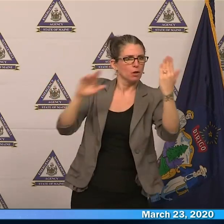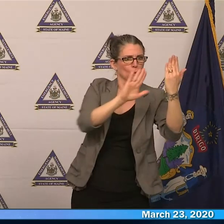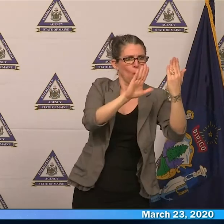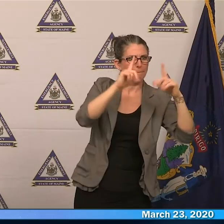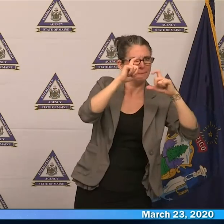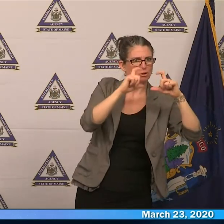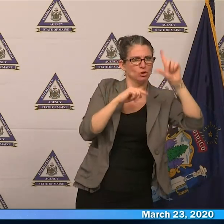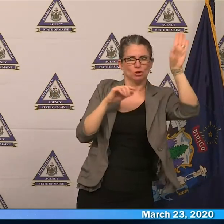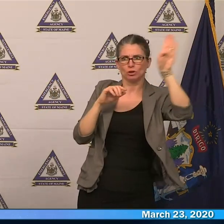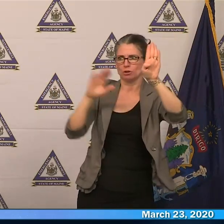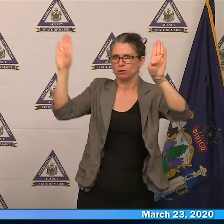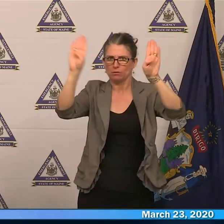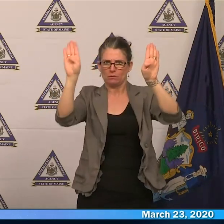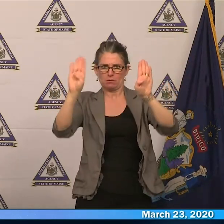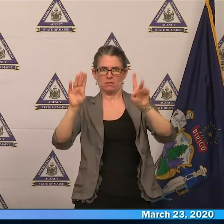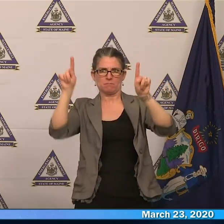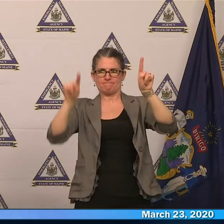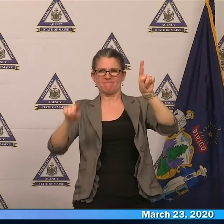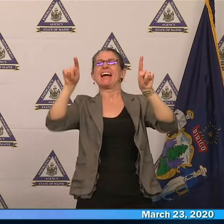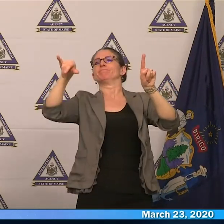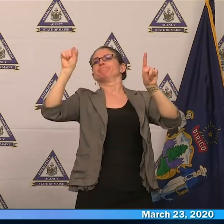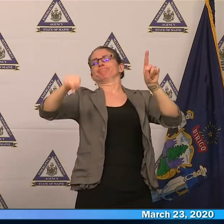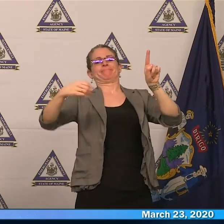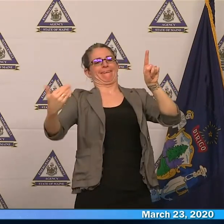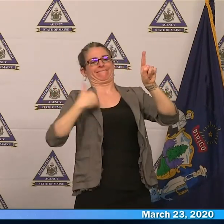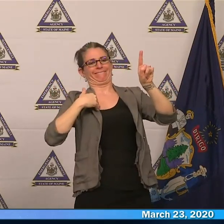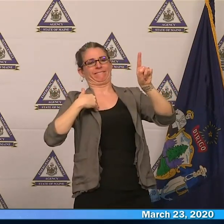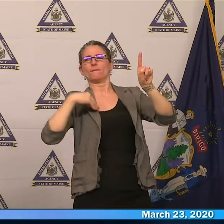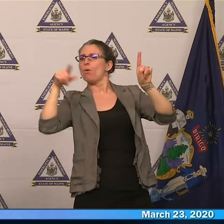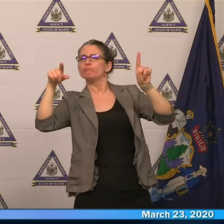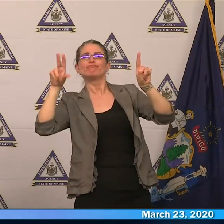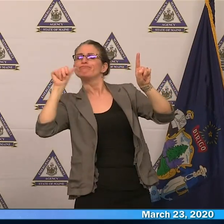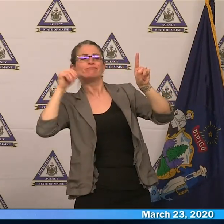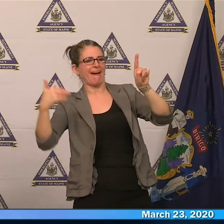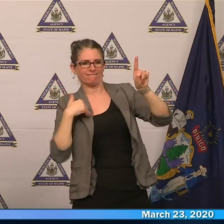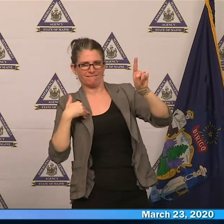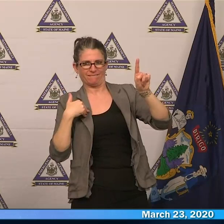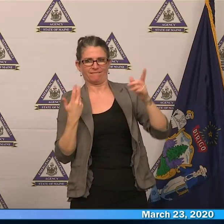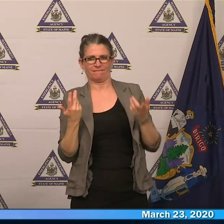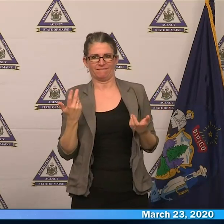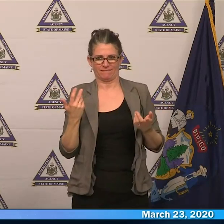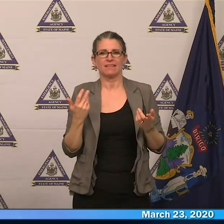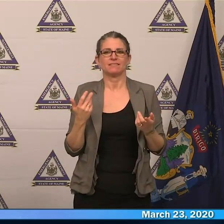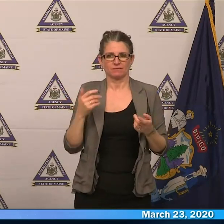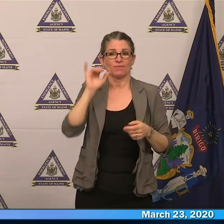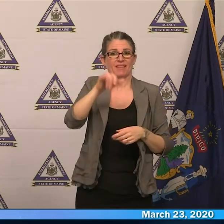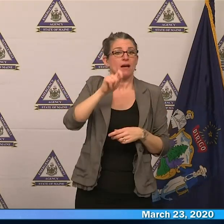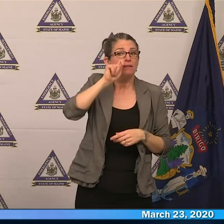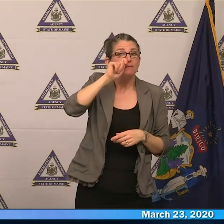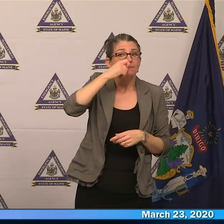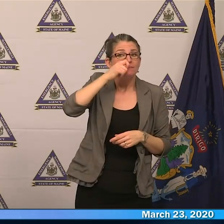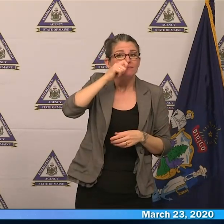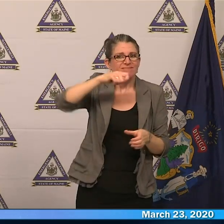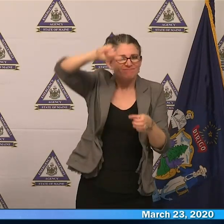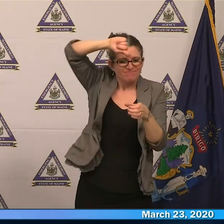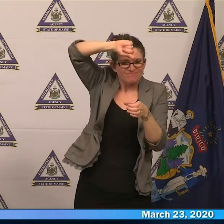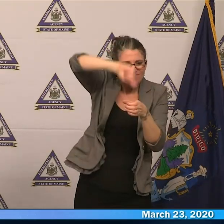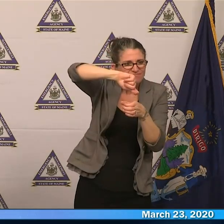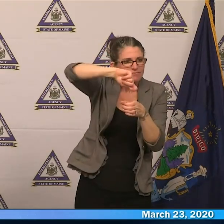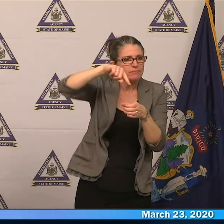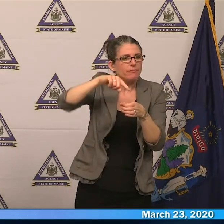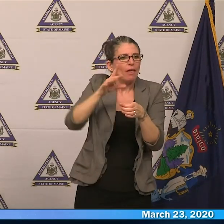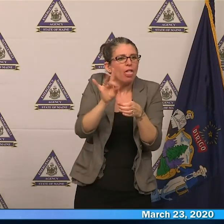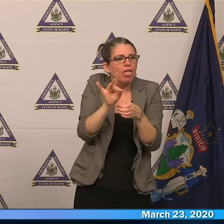in the machine that does that, that's where the shortage is right now. We will get you more information, as much as you want to know about